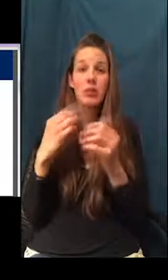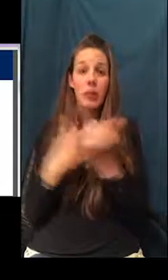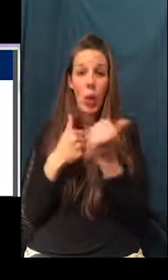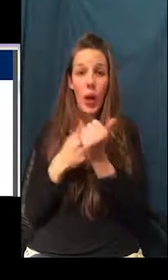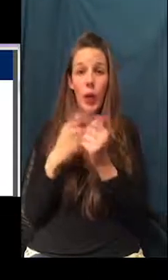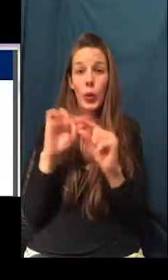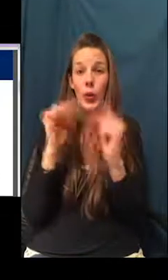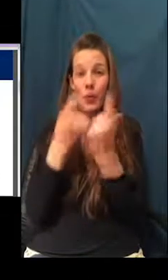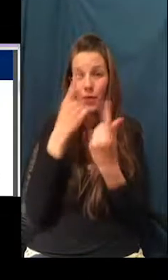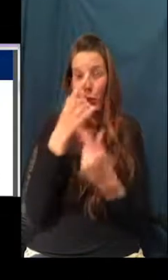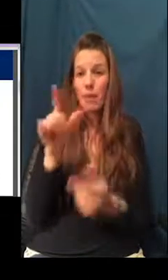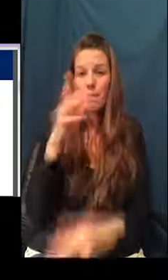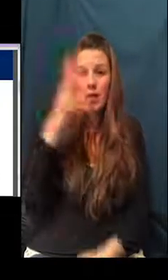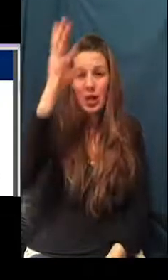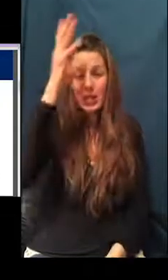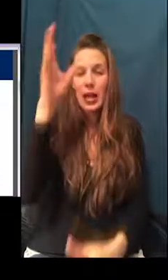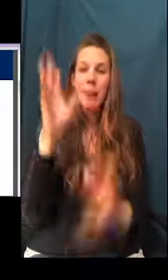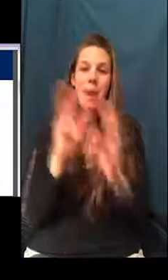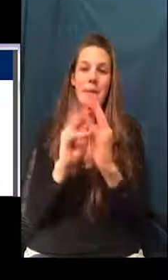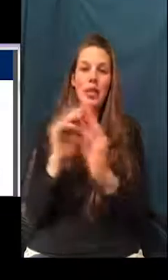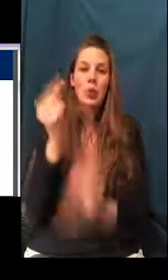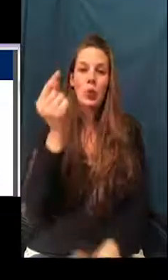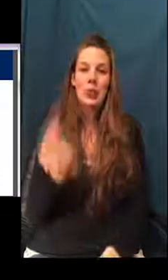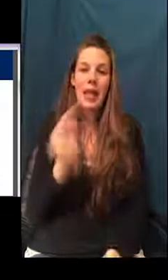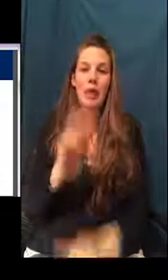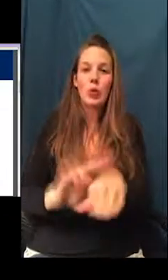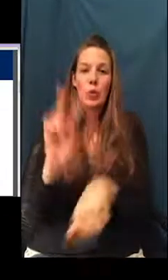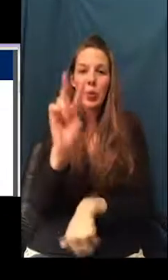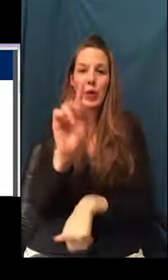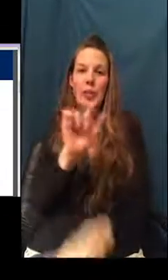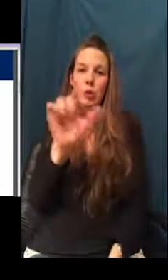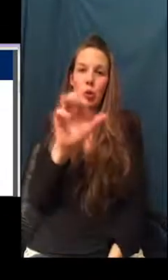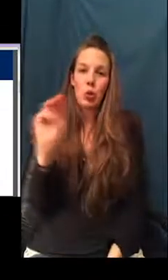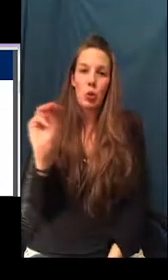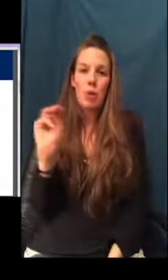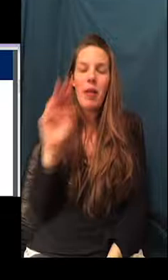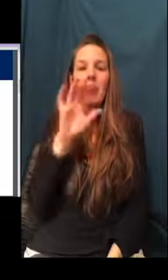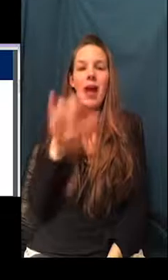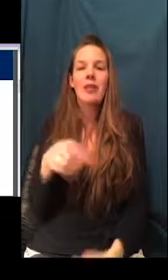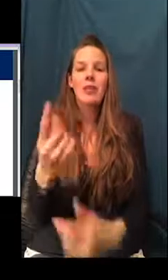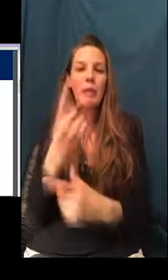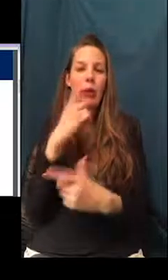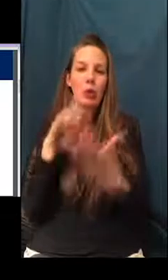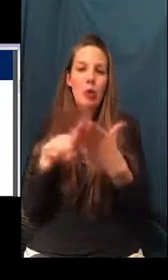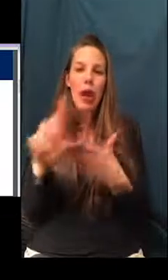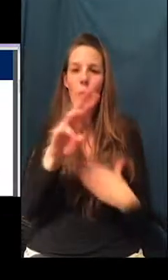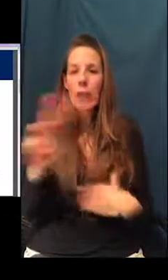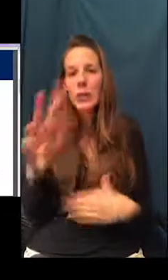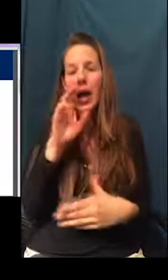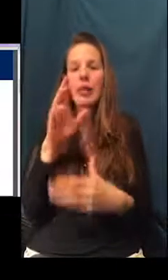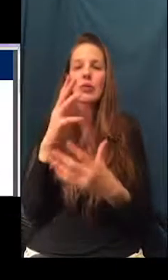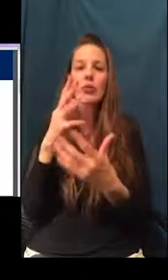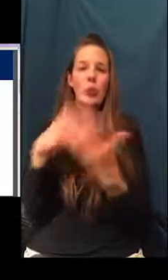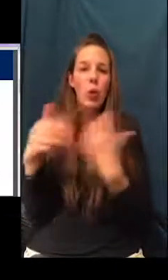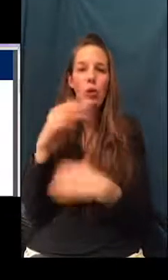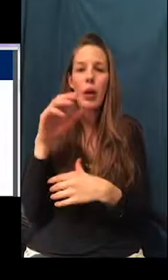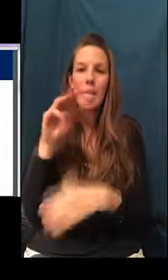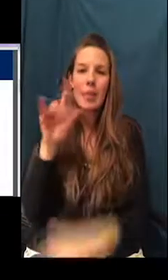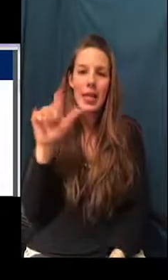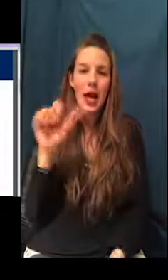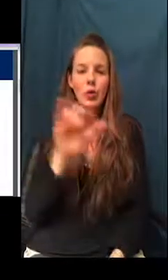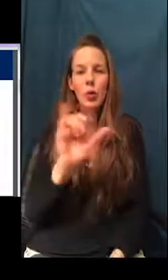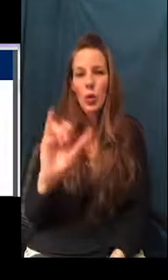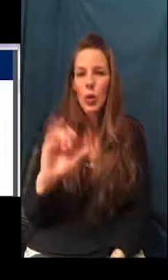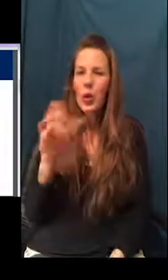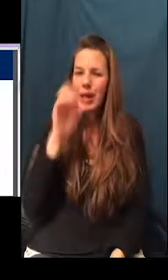parents, and that's meeting Tuesdays at 2 o'clock via Zoom. And that's something that you can check our website or our social media for, because we know